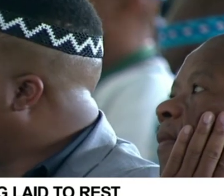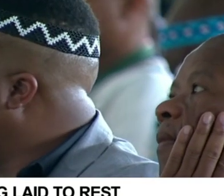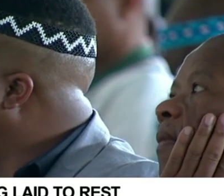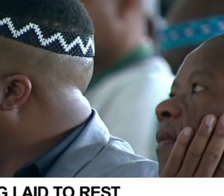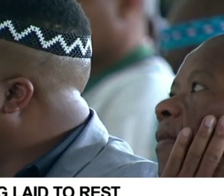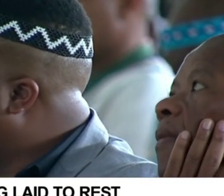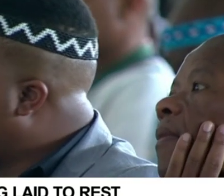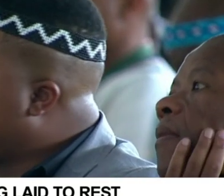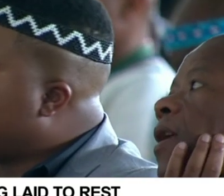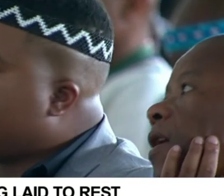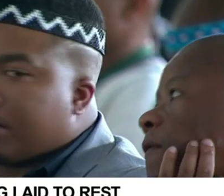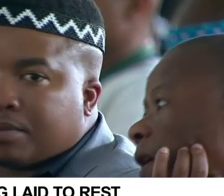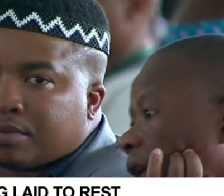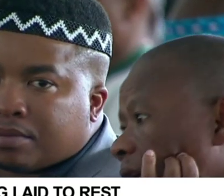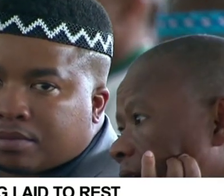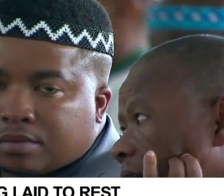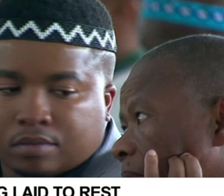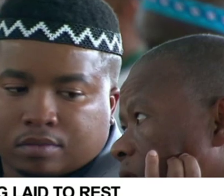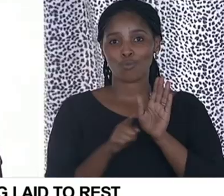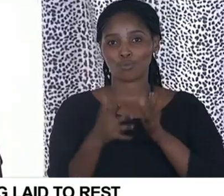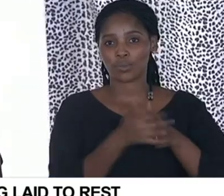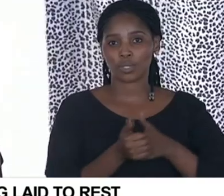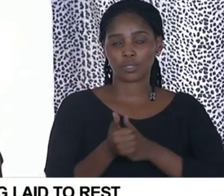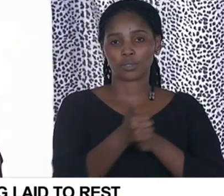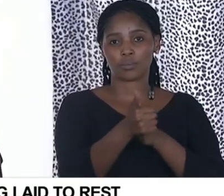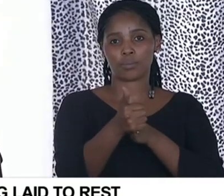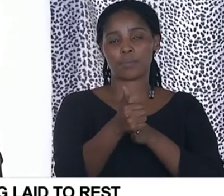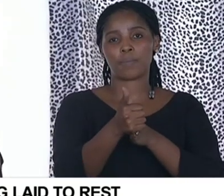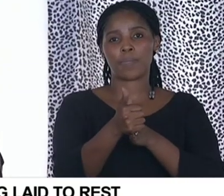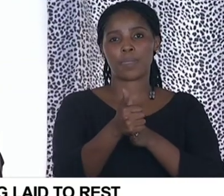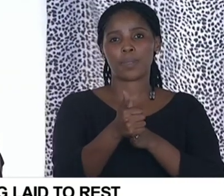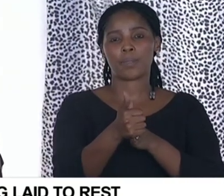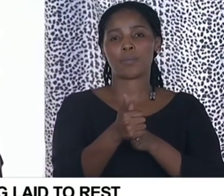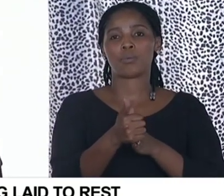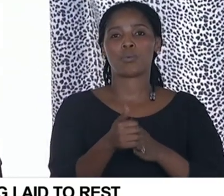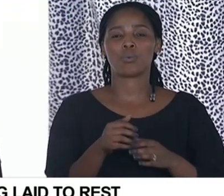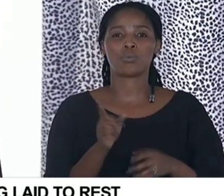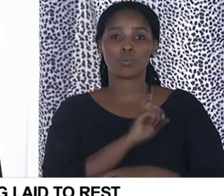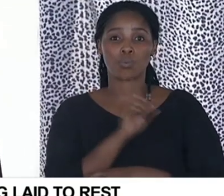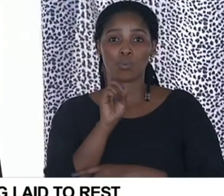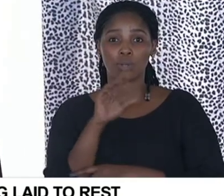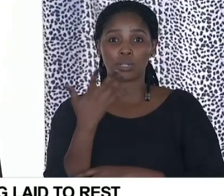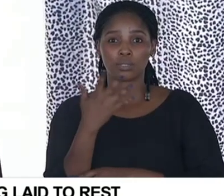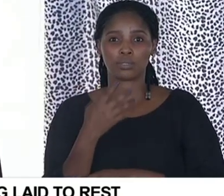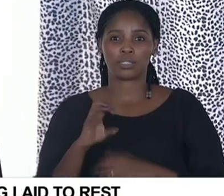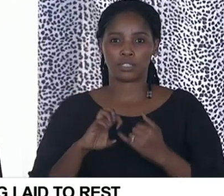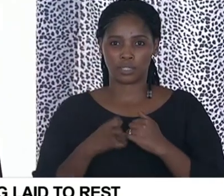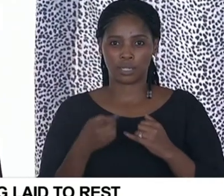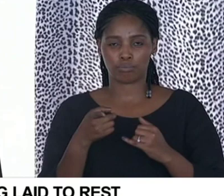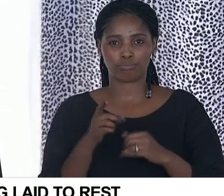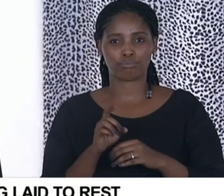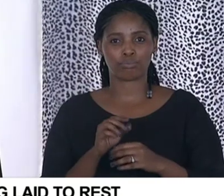the example he set on the meaning of leadership, on advancing social